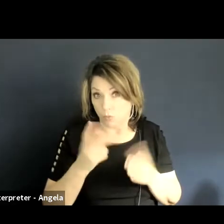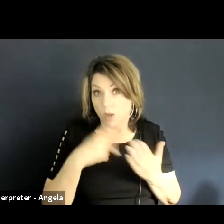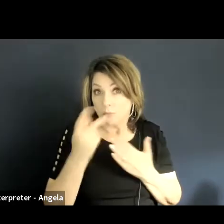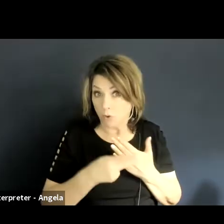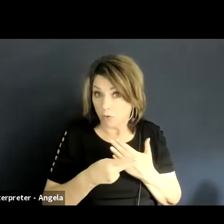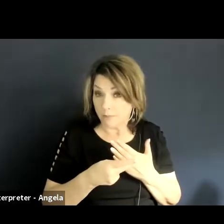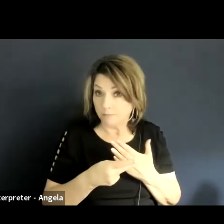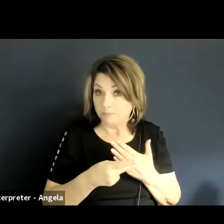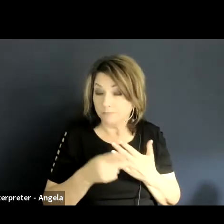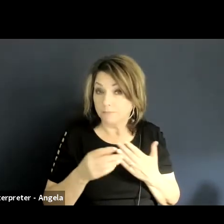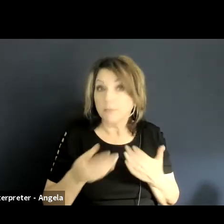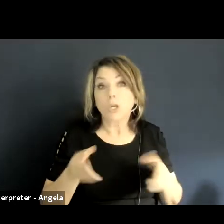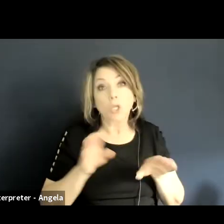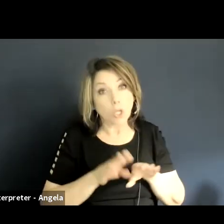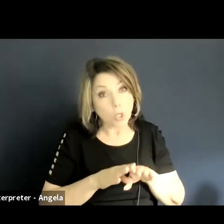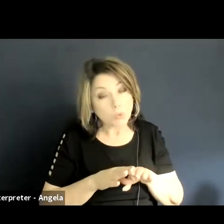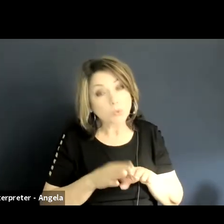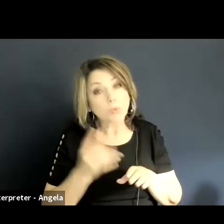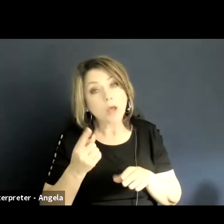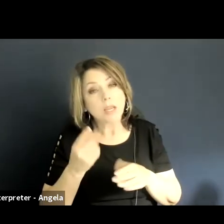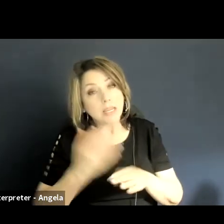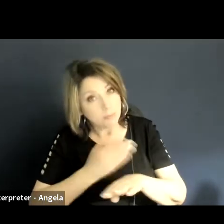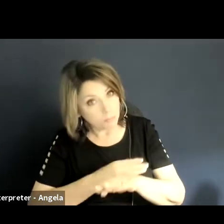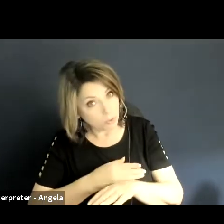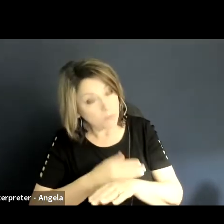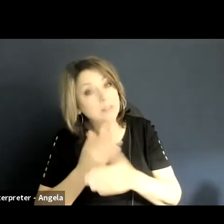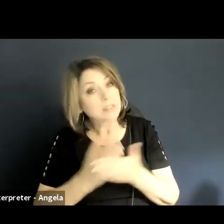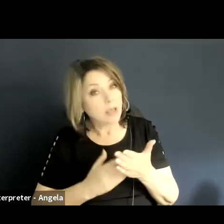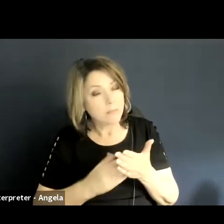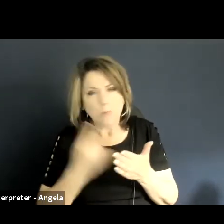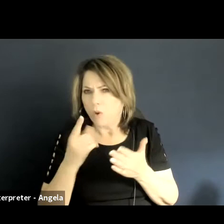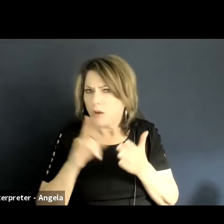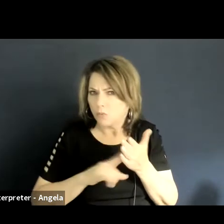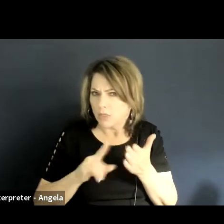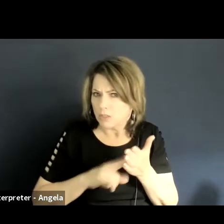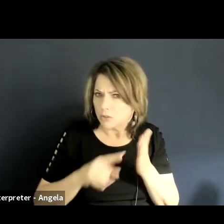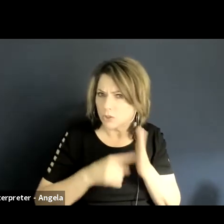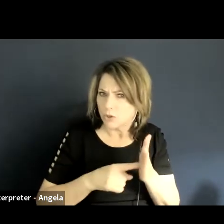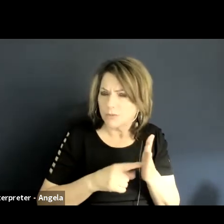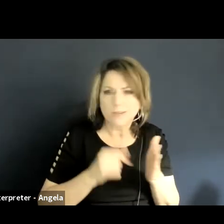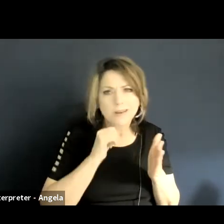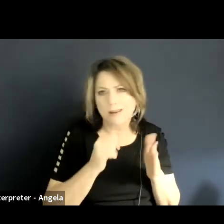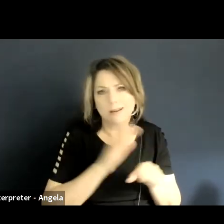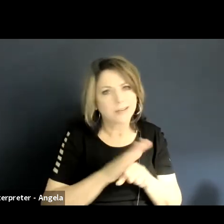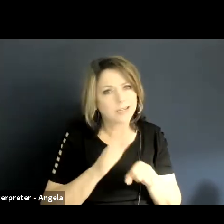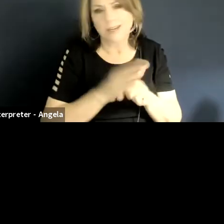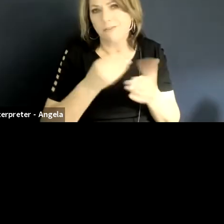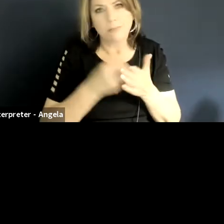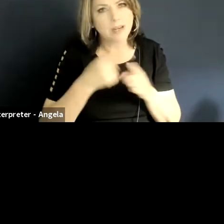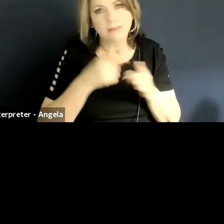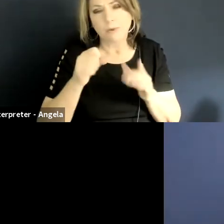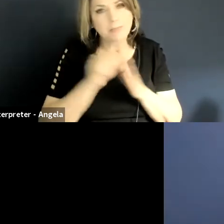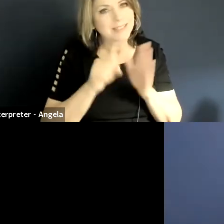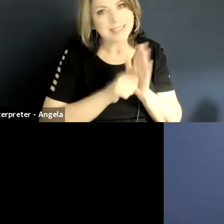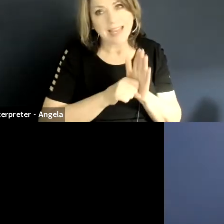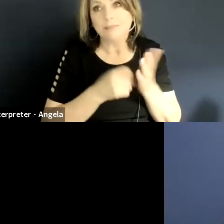We've closed a program, we've improved programs. One of them, we did research that showed that we weren't getting enough money from the state.